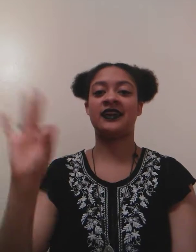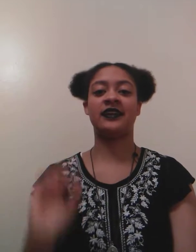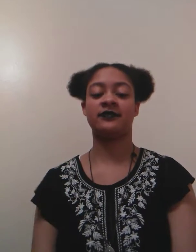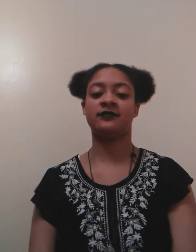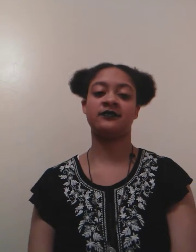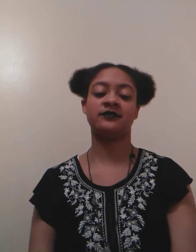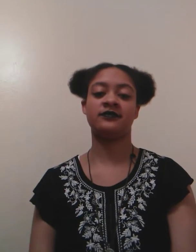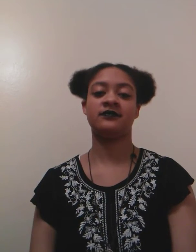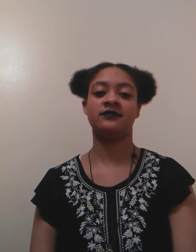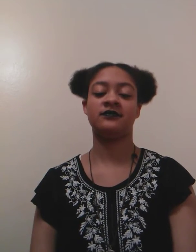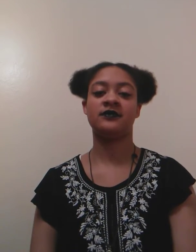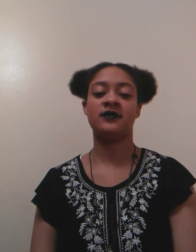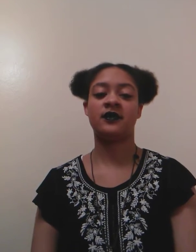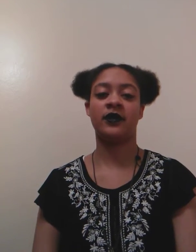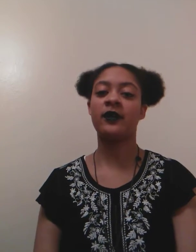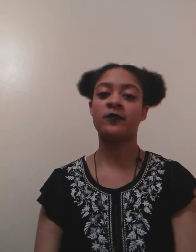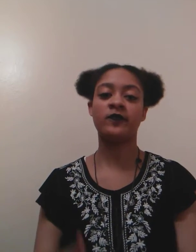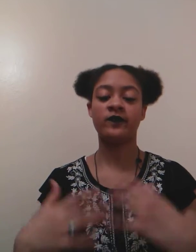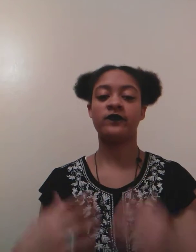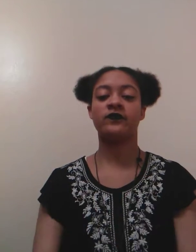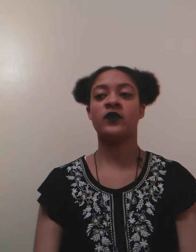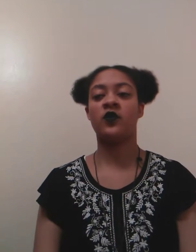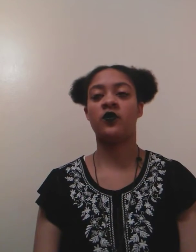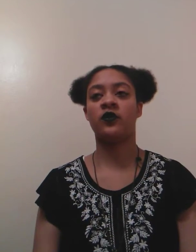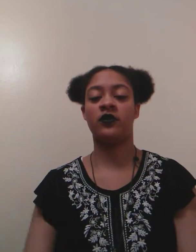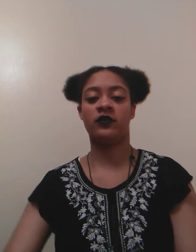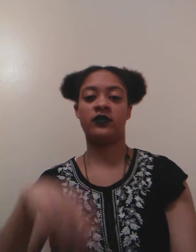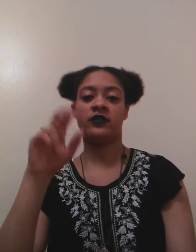8,599. Okay? Or